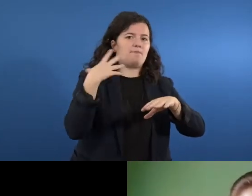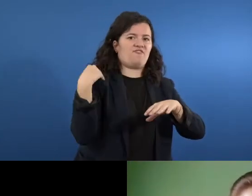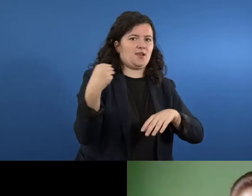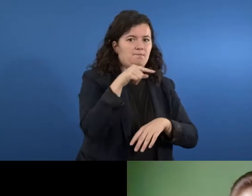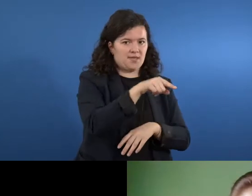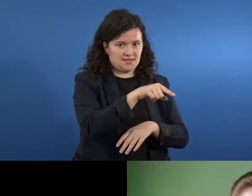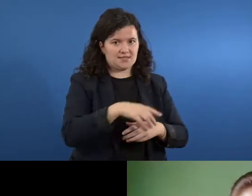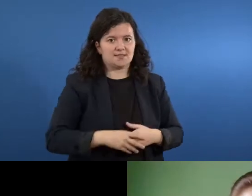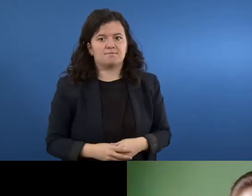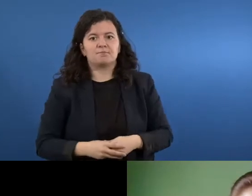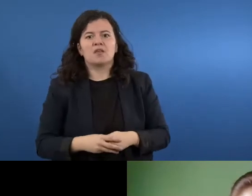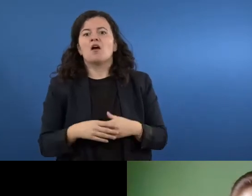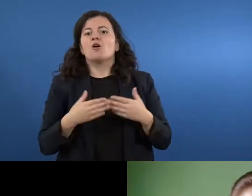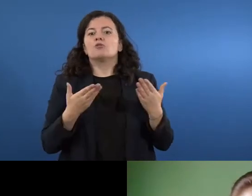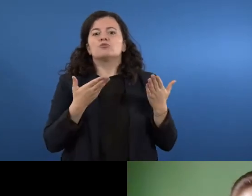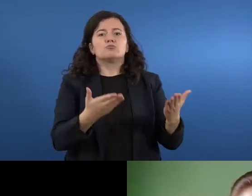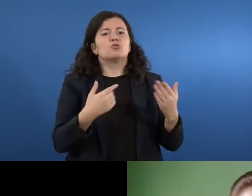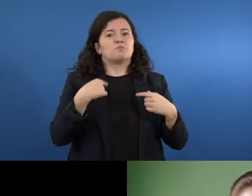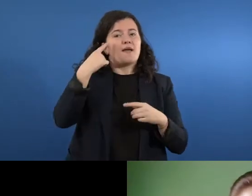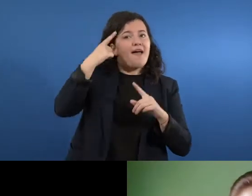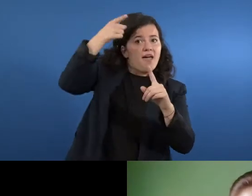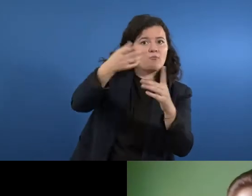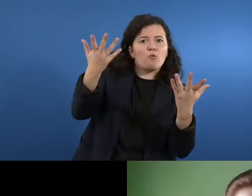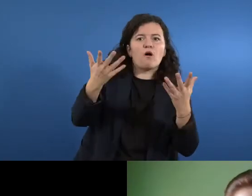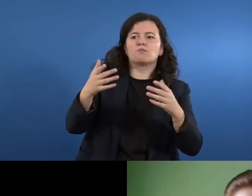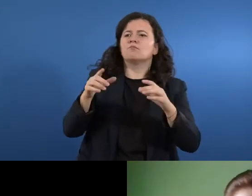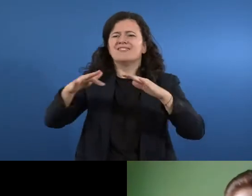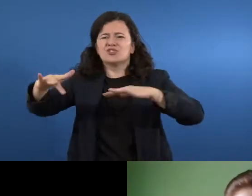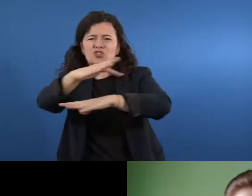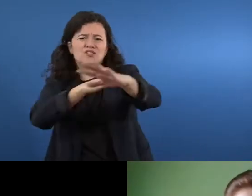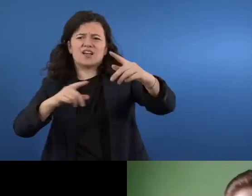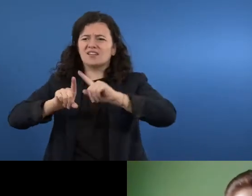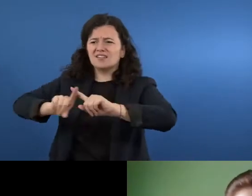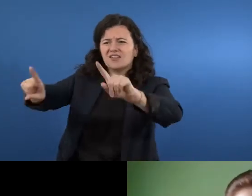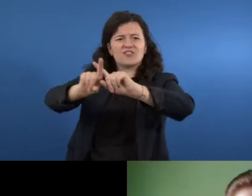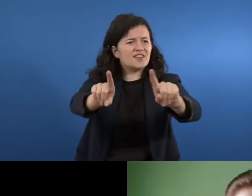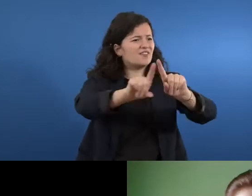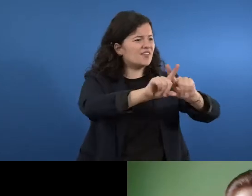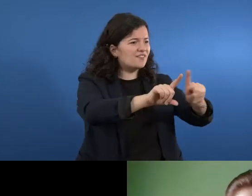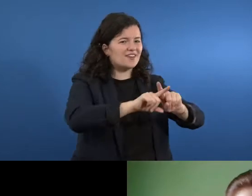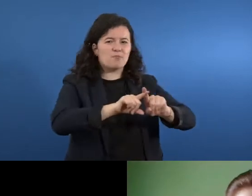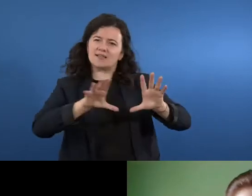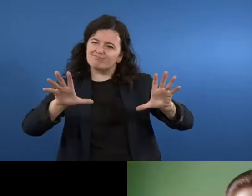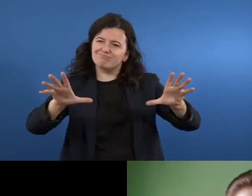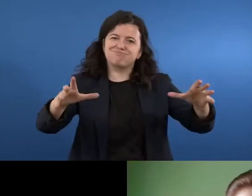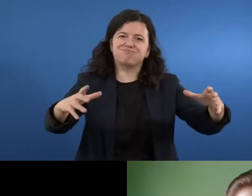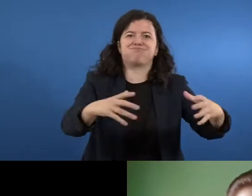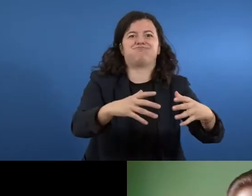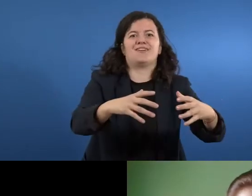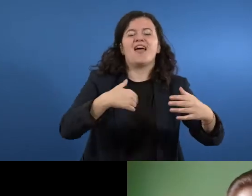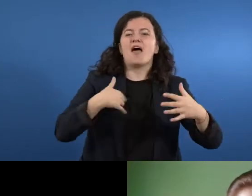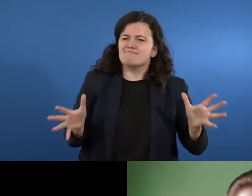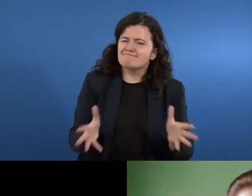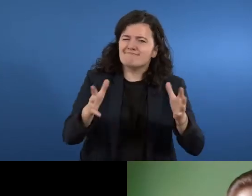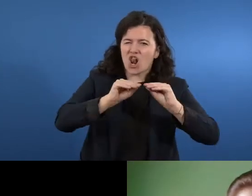with diverse sectors of society, and facilitating learning related to career preparation,